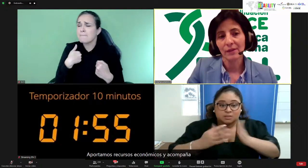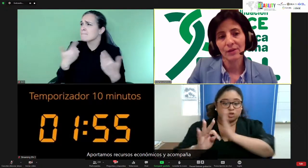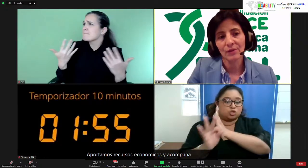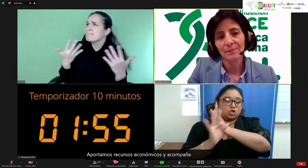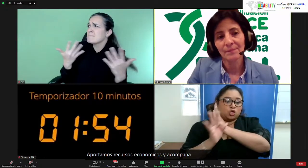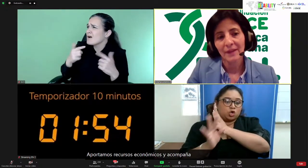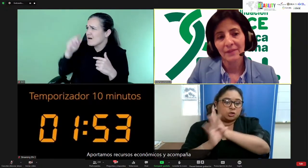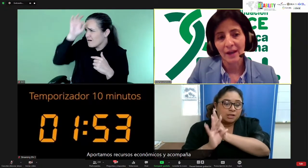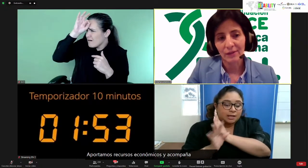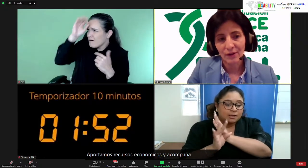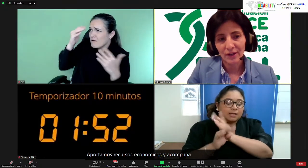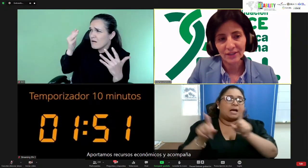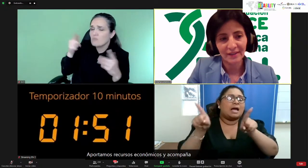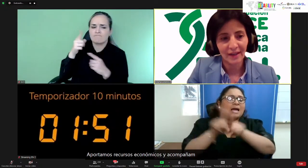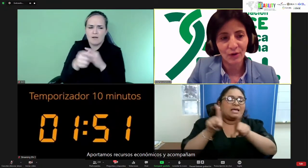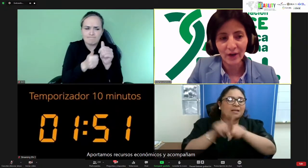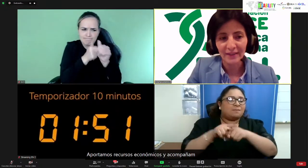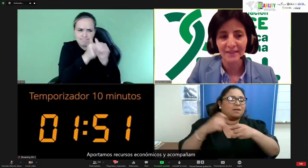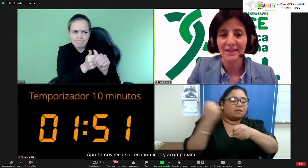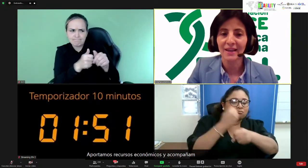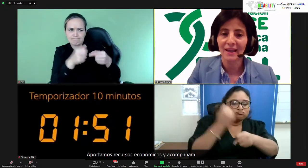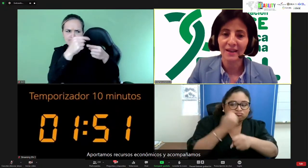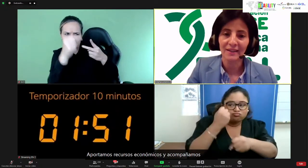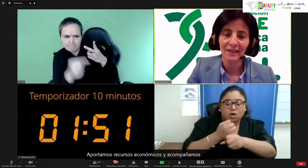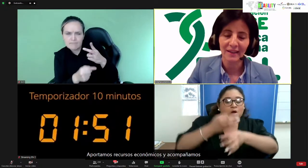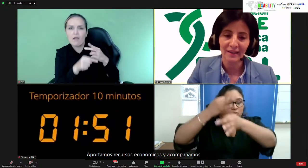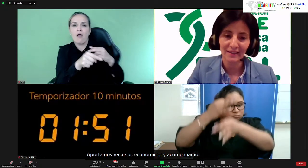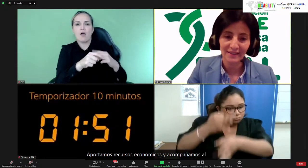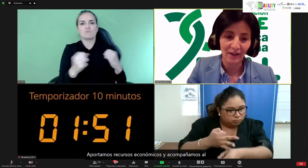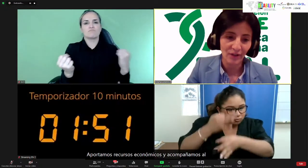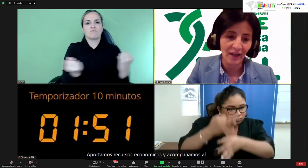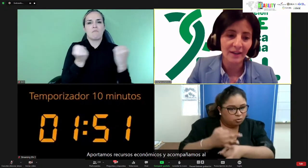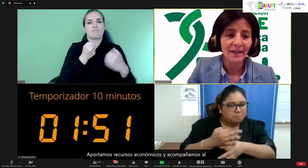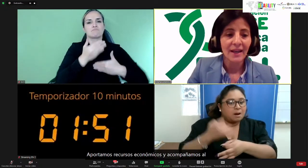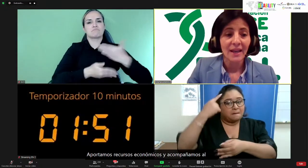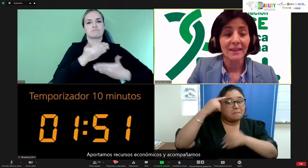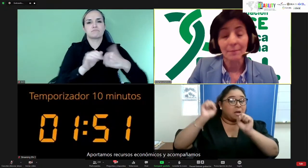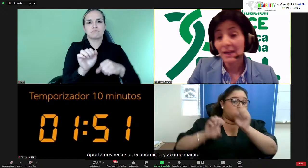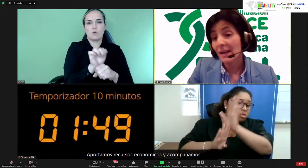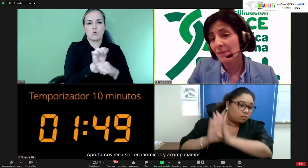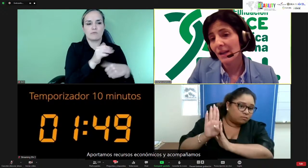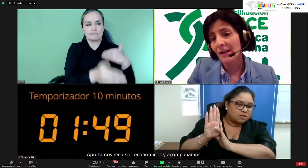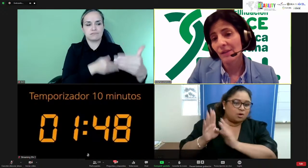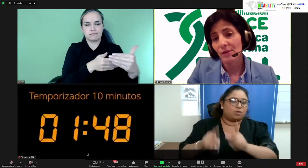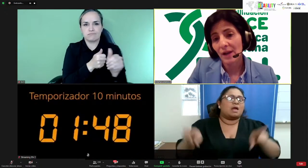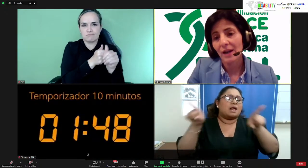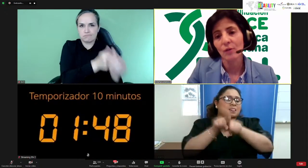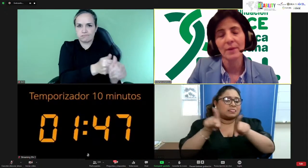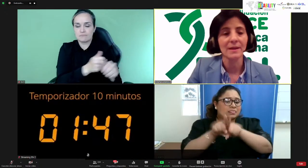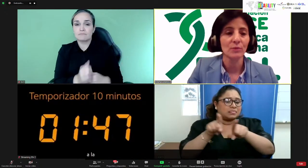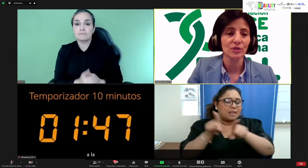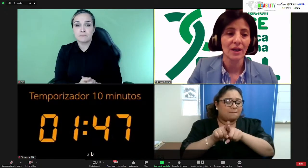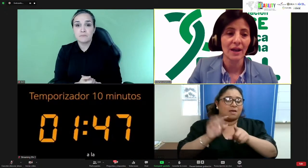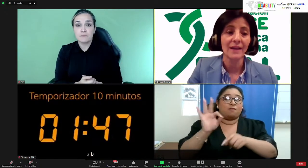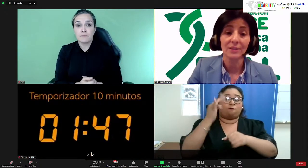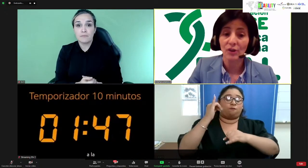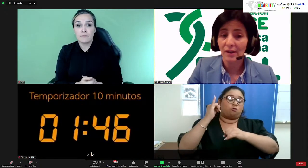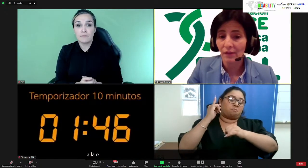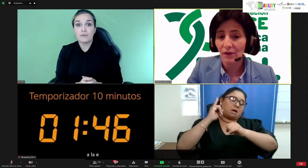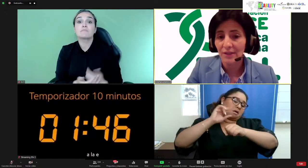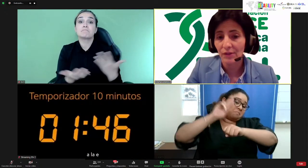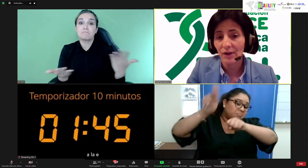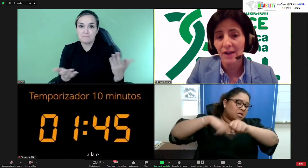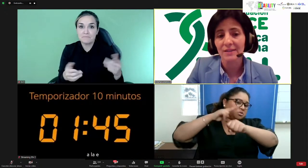technical advisory in the implementation of specific actions to be developed and also